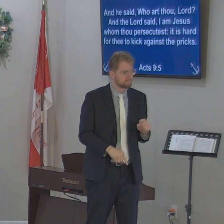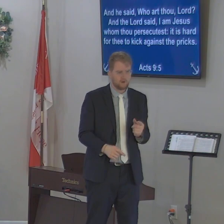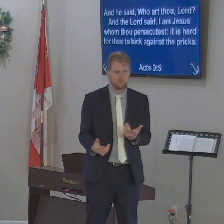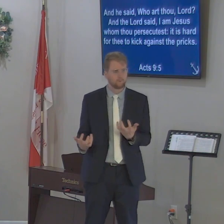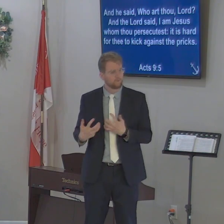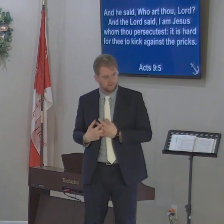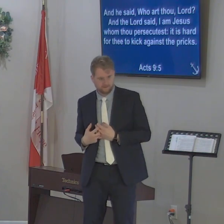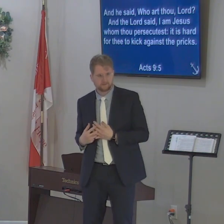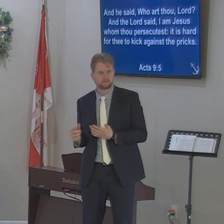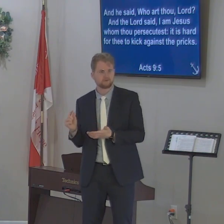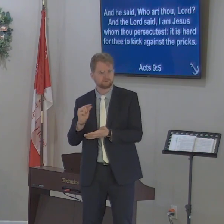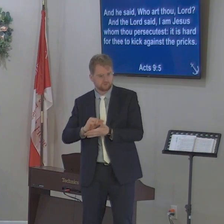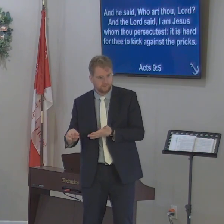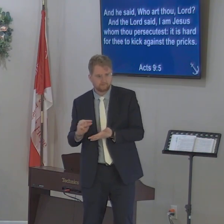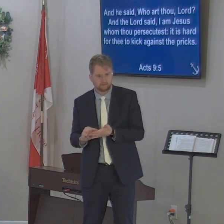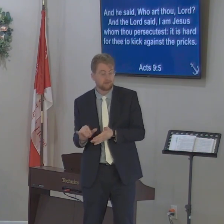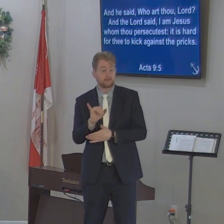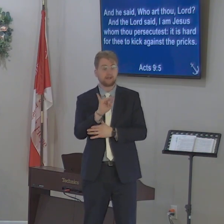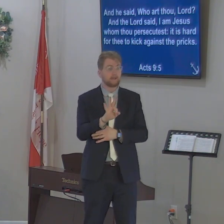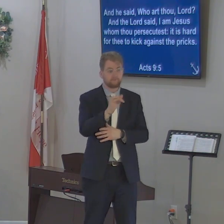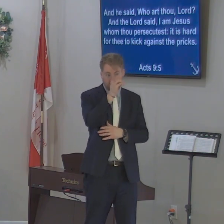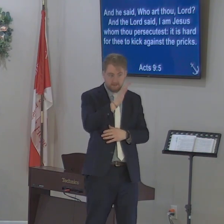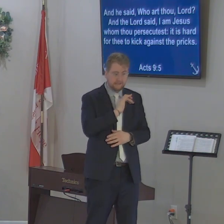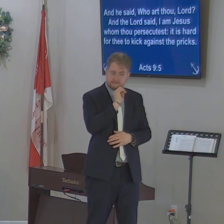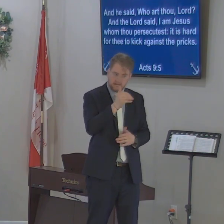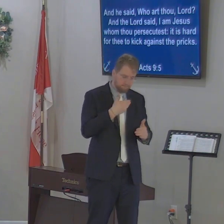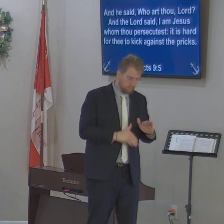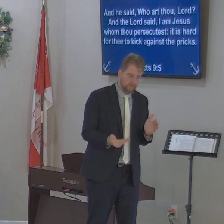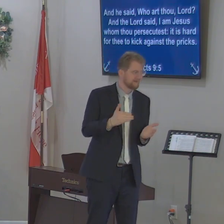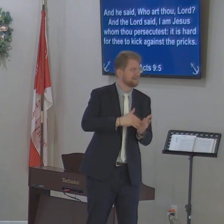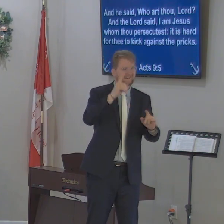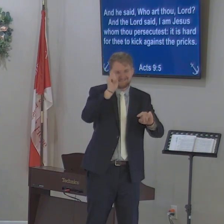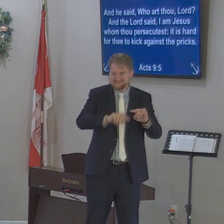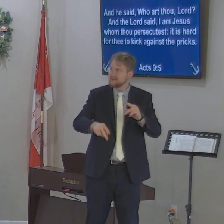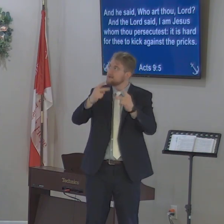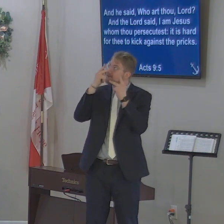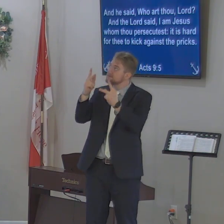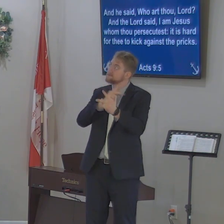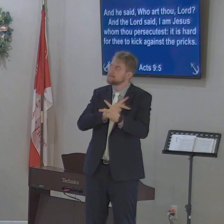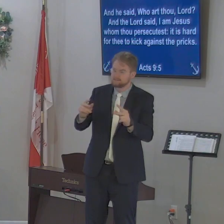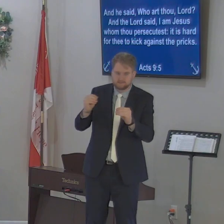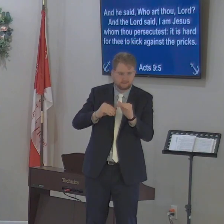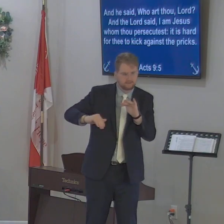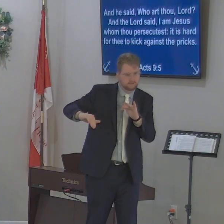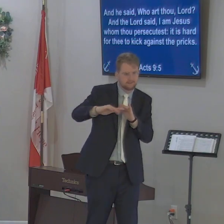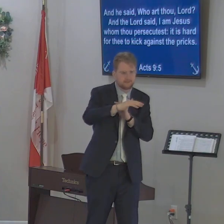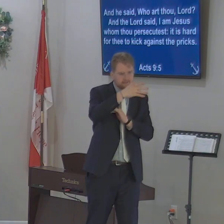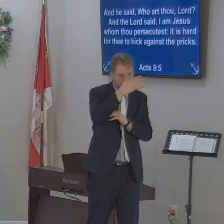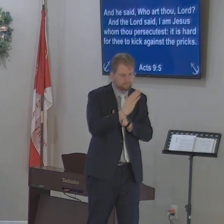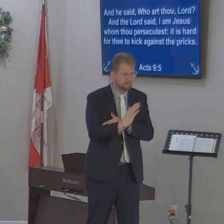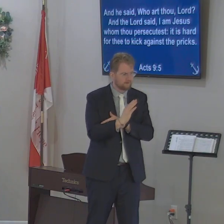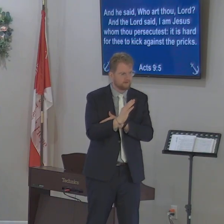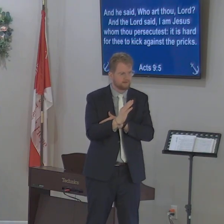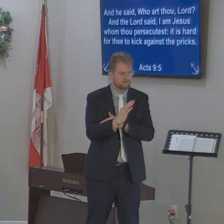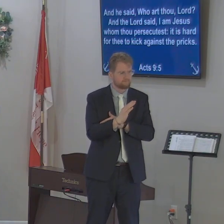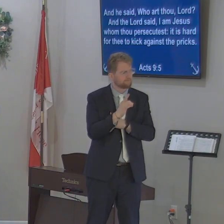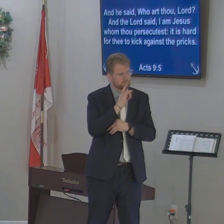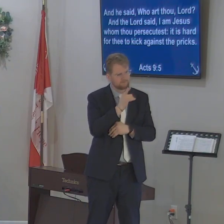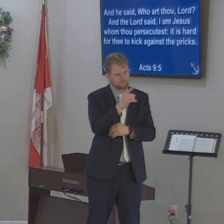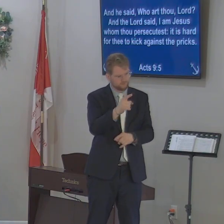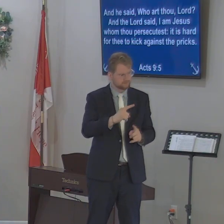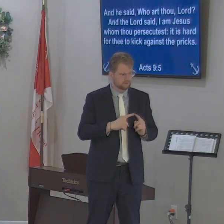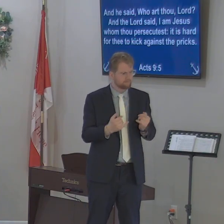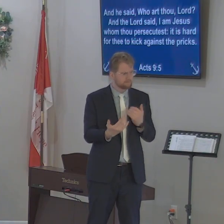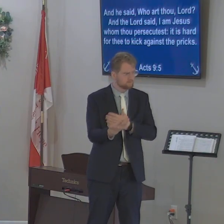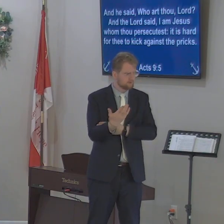Scripture. Except a man be born again, he cannot see the kingdom of God. Where are you at with salvation this morning?